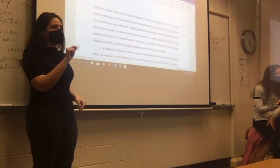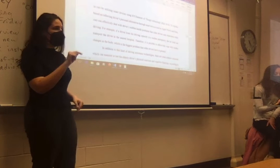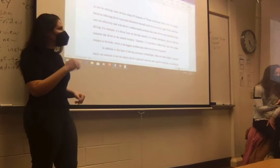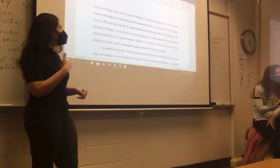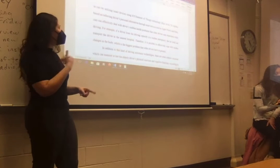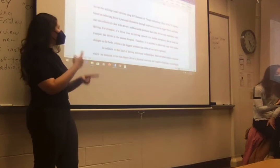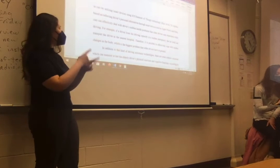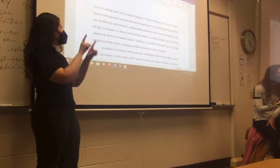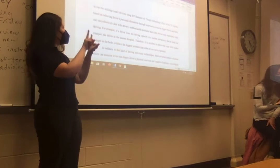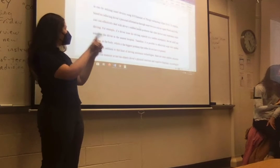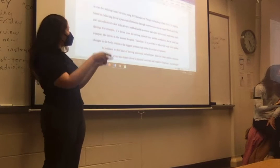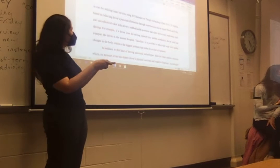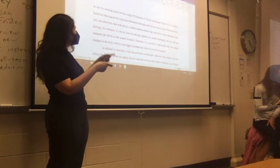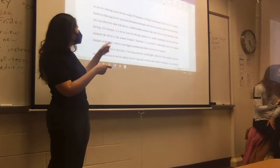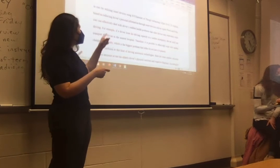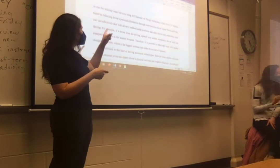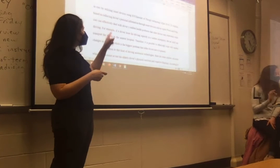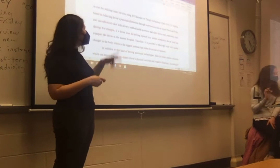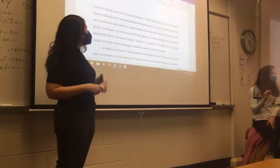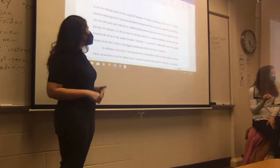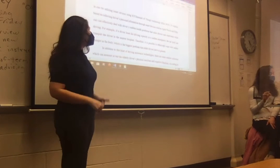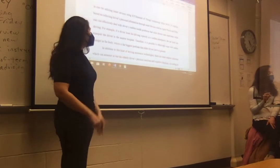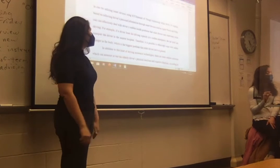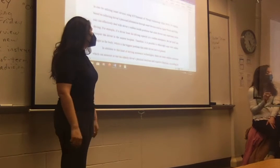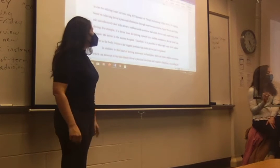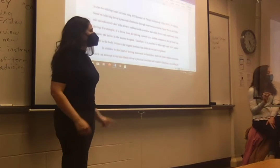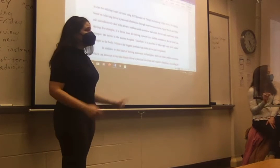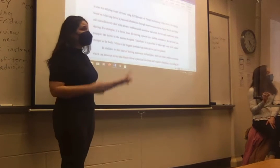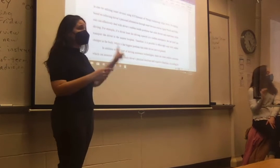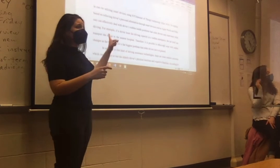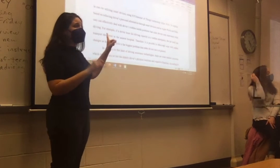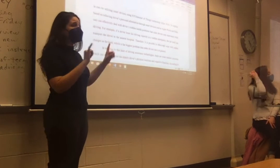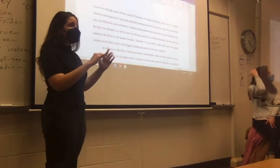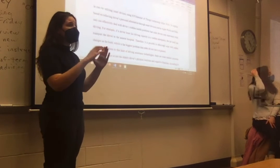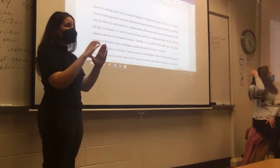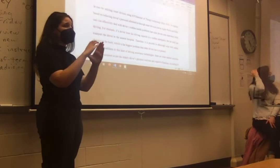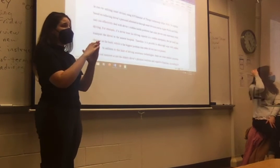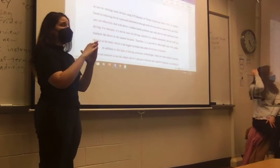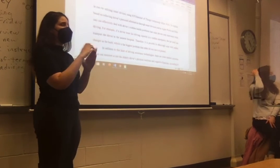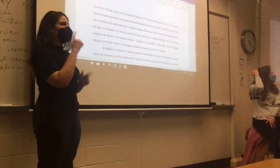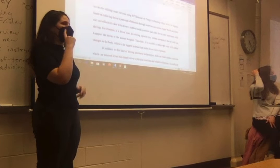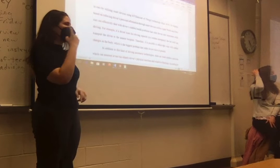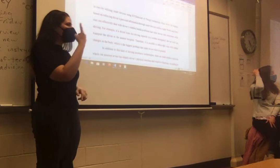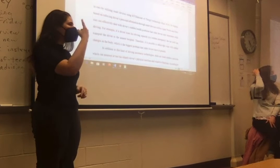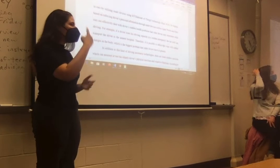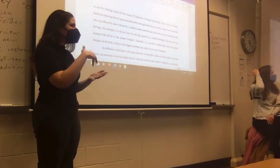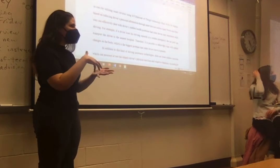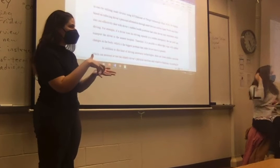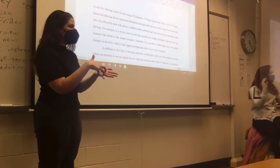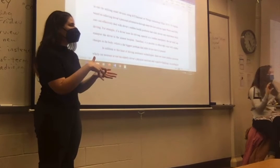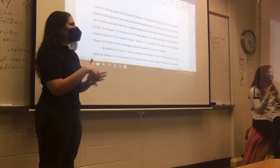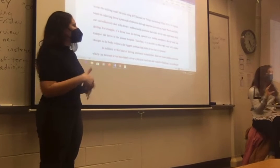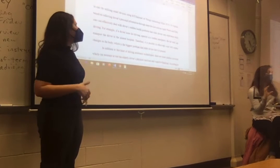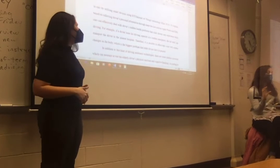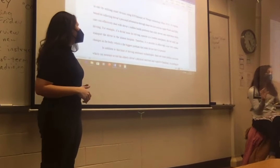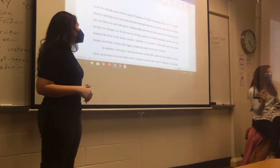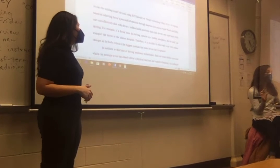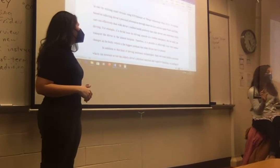The only limitation, I would say, the only weakness with this proposal is if you divide your literature review into